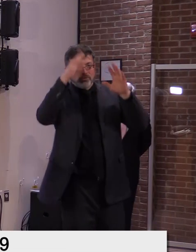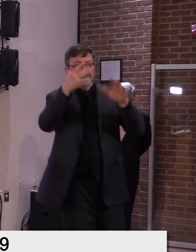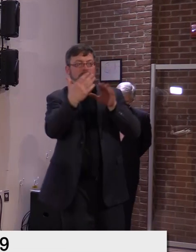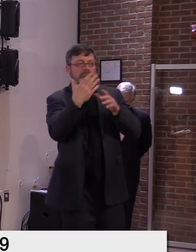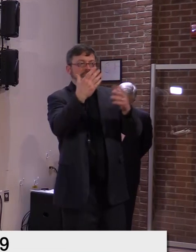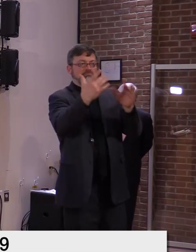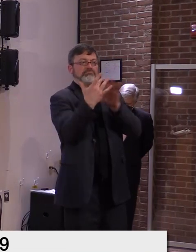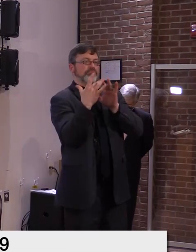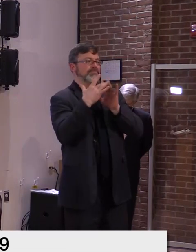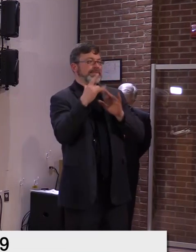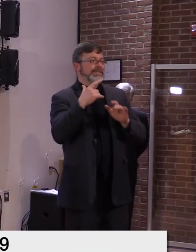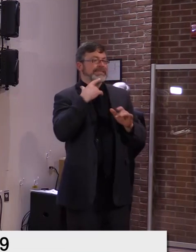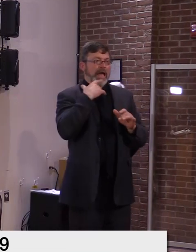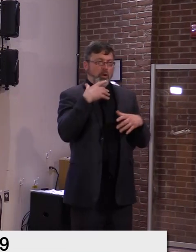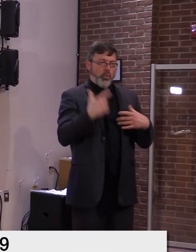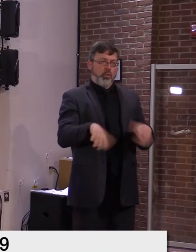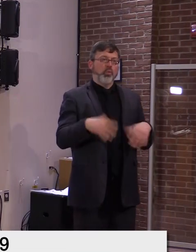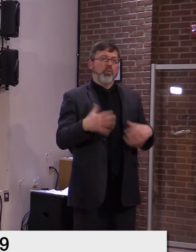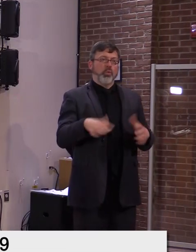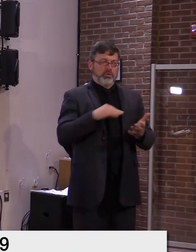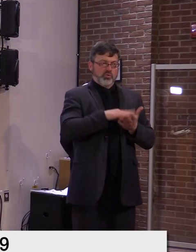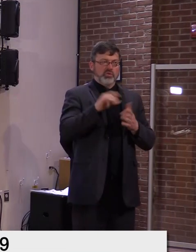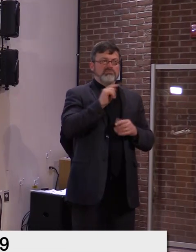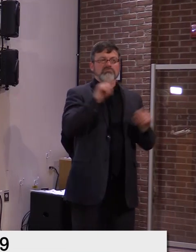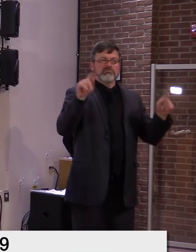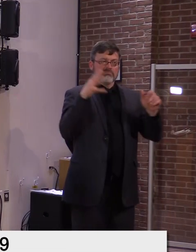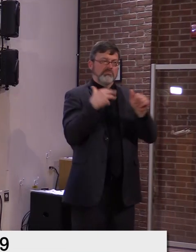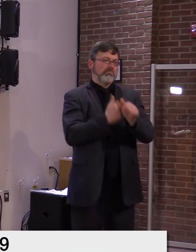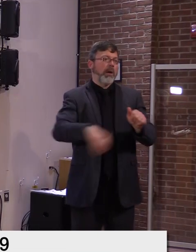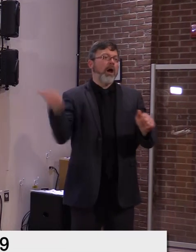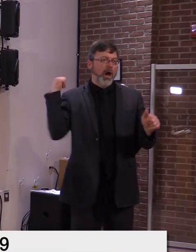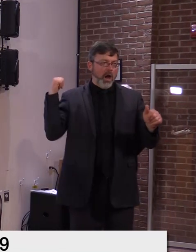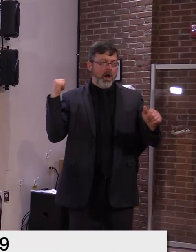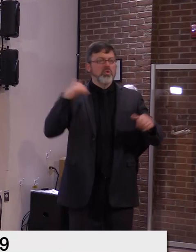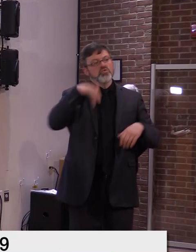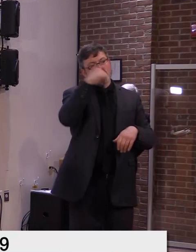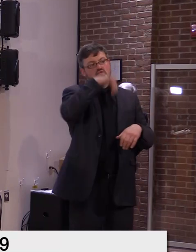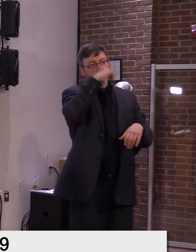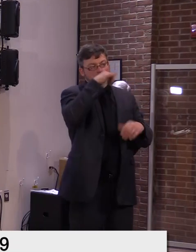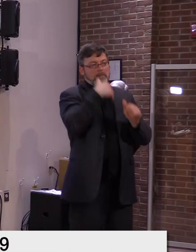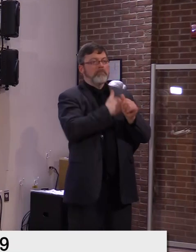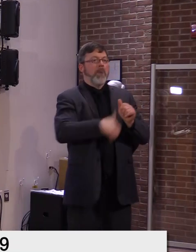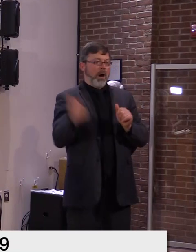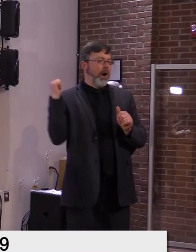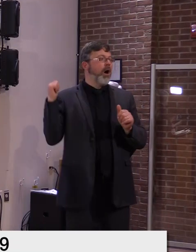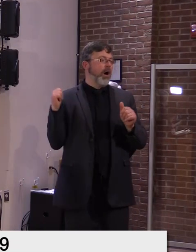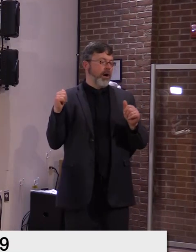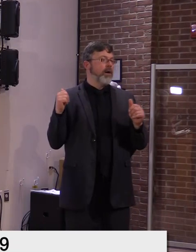and whether they would be able to catch back up. I think the focus of our recovery efforts, given that